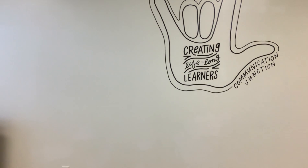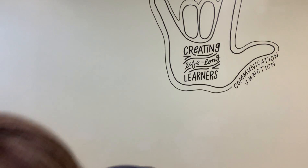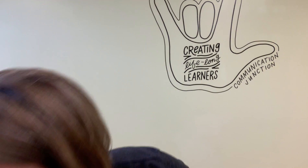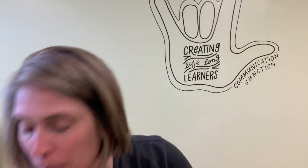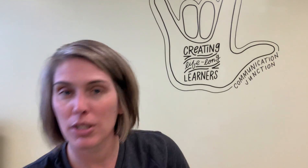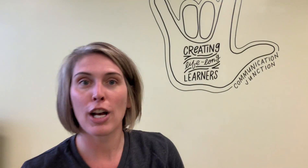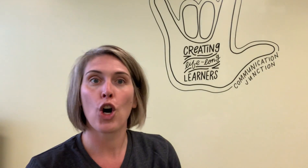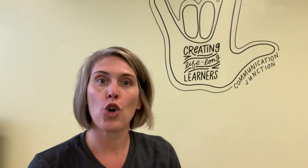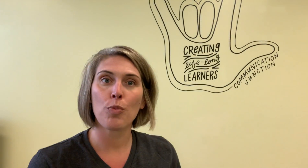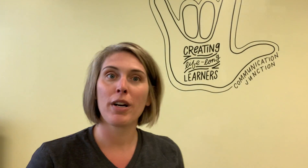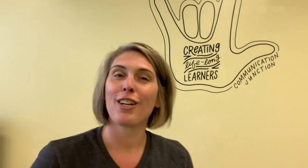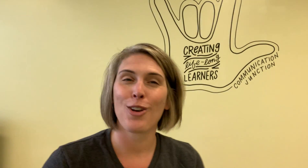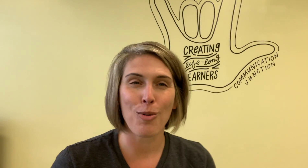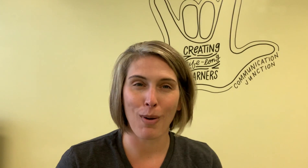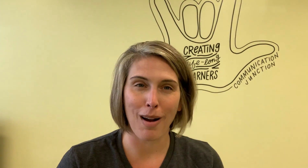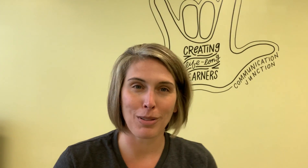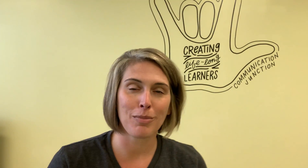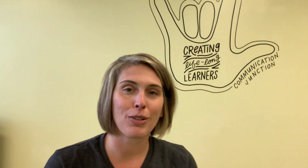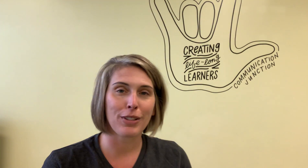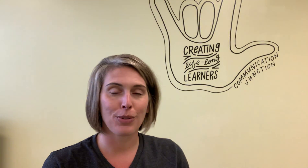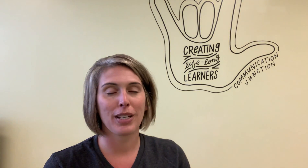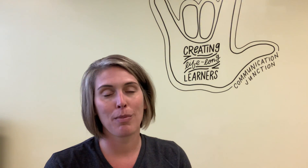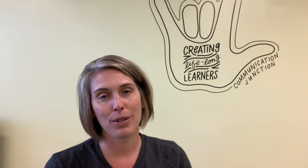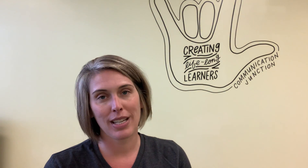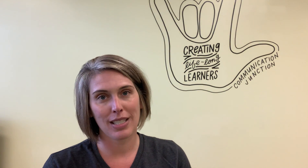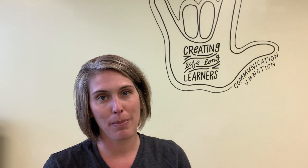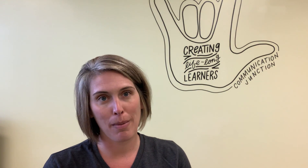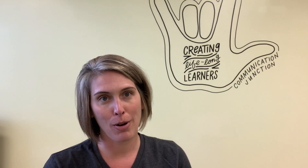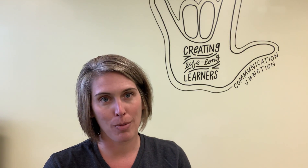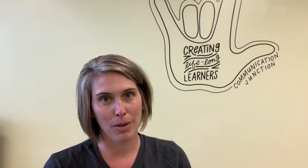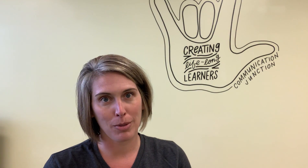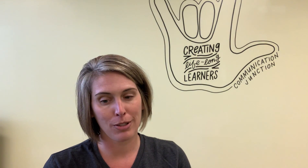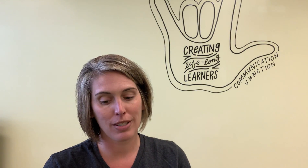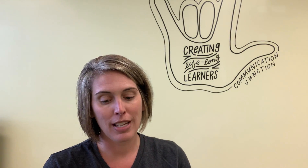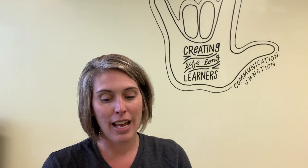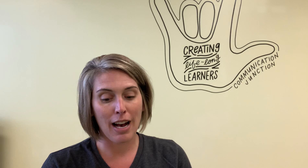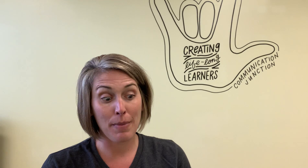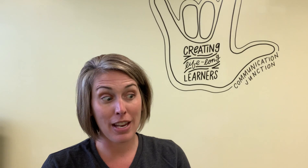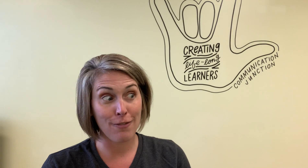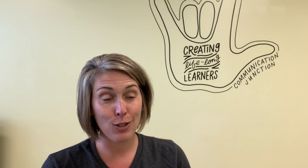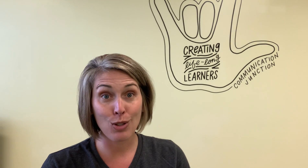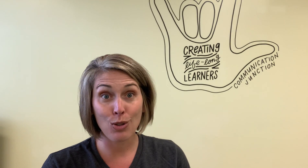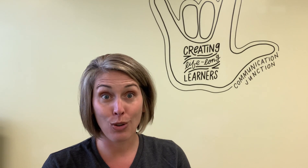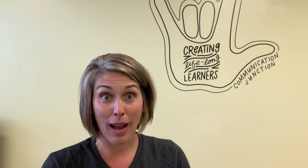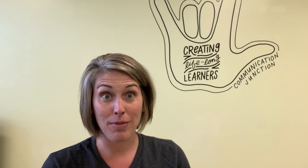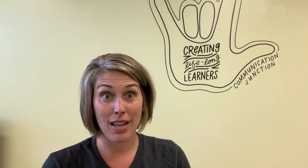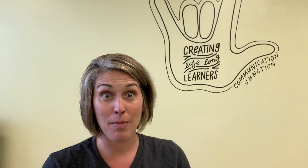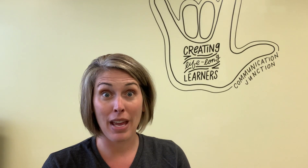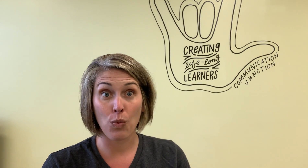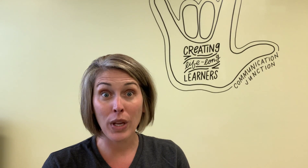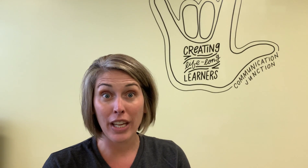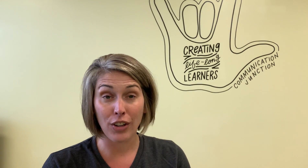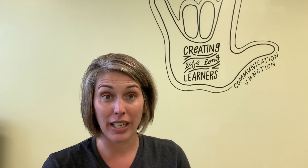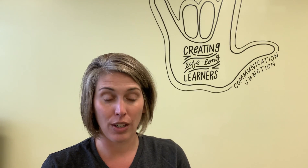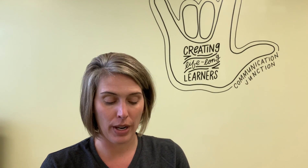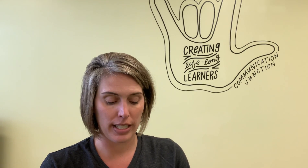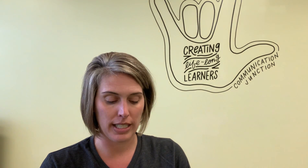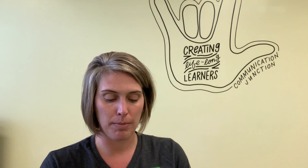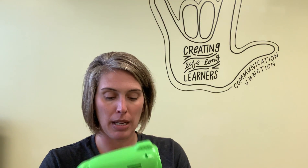have bubbles at home, no problem. Your little one can pretend to pop our bubbles. And if you do, grab them and we are gonna get ready. Sometimes